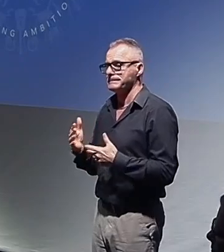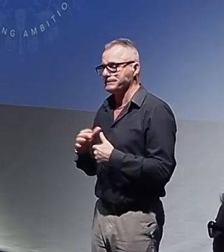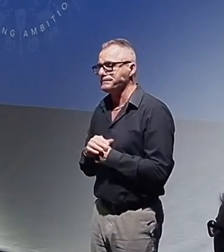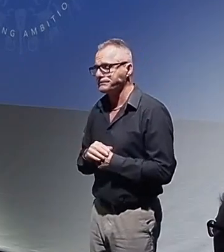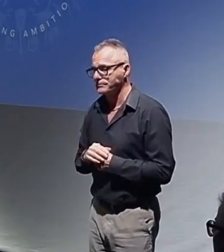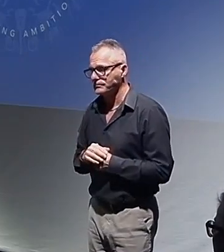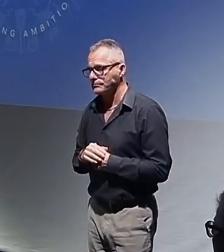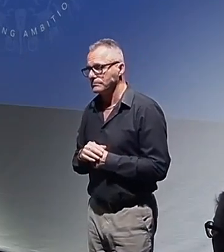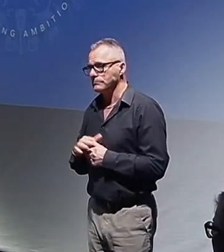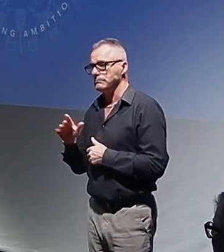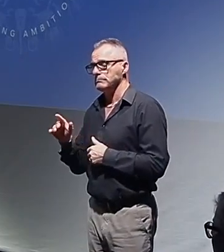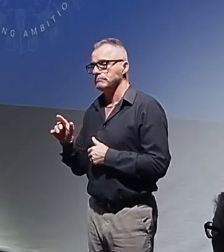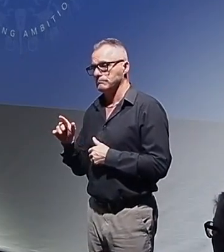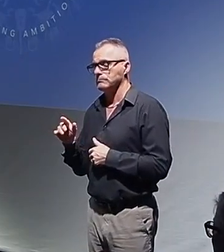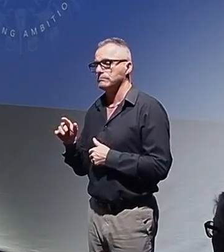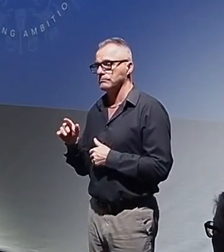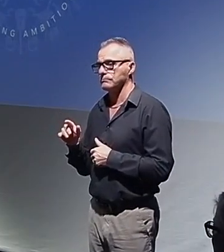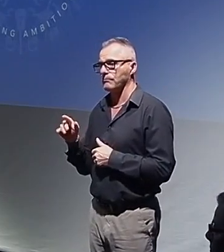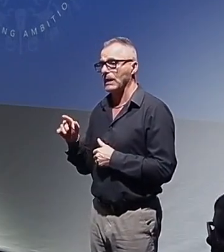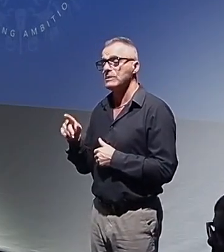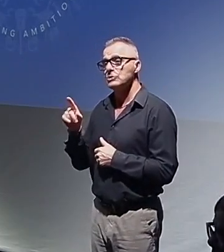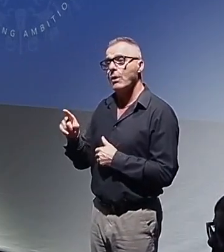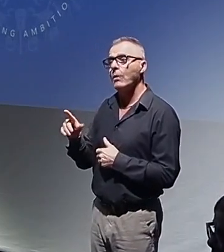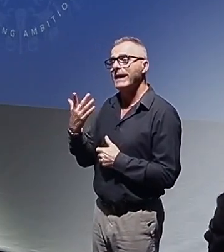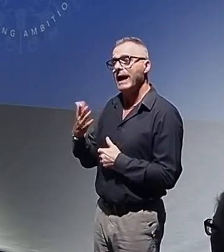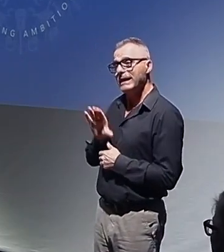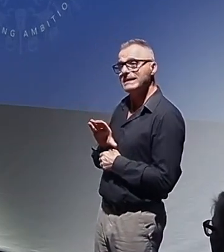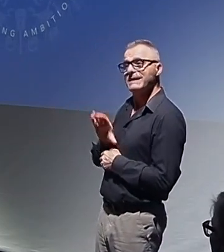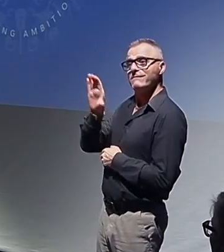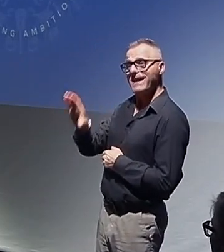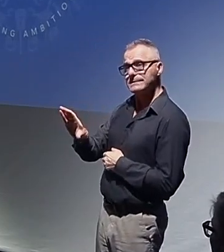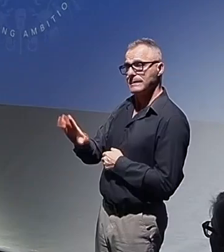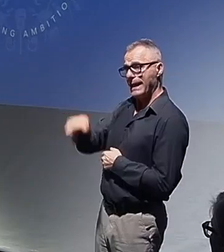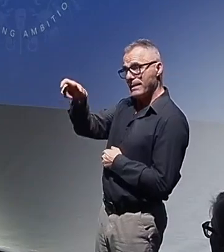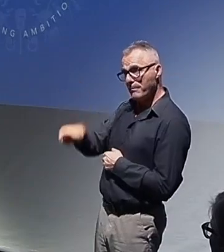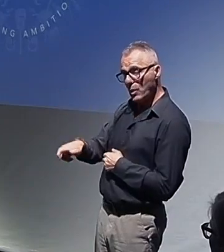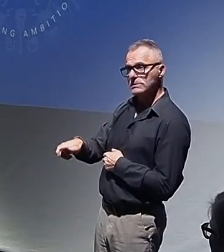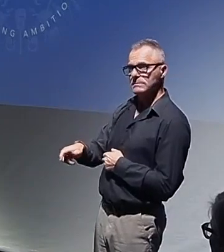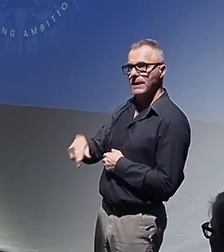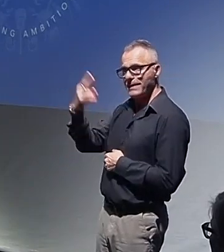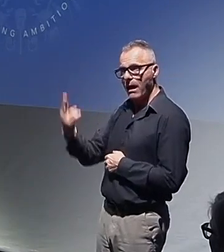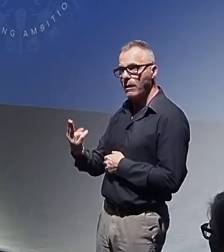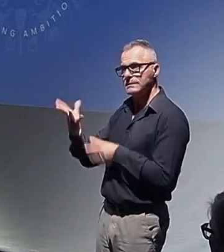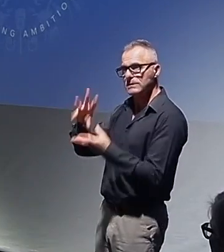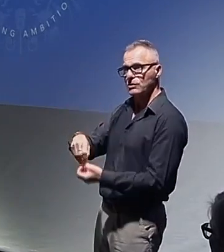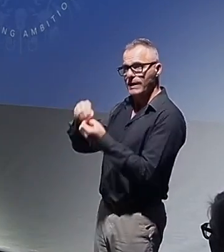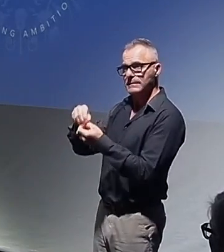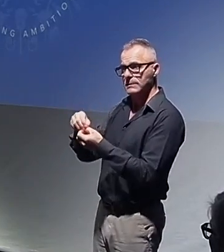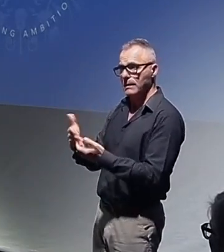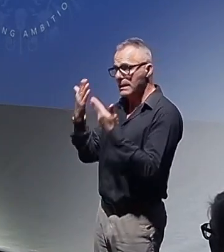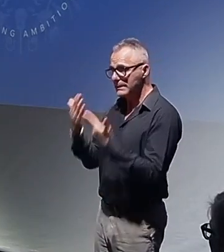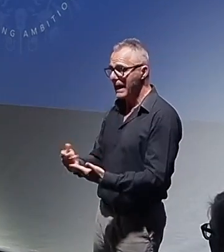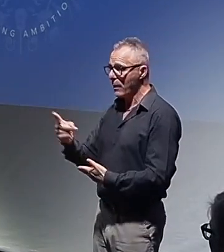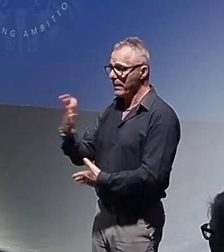worth money. But they were an investment in the person, in the artist, in the creative then, and now they've become these